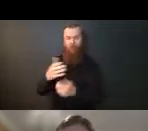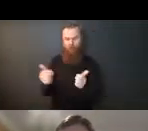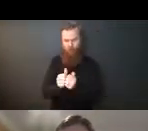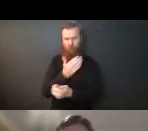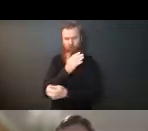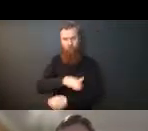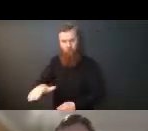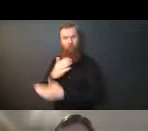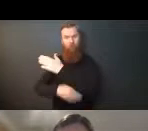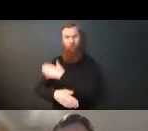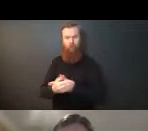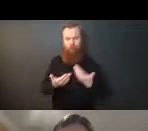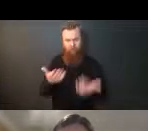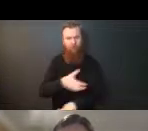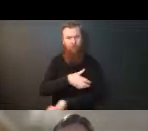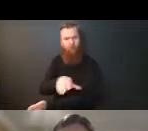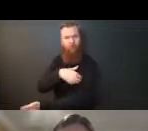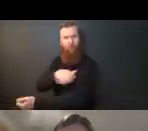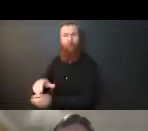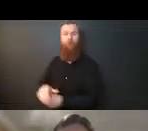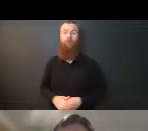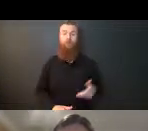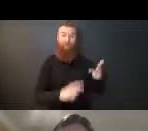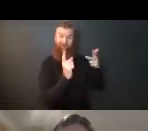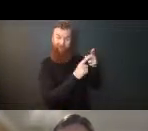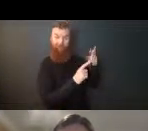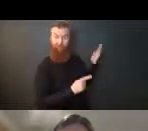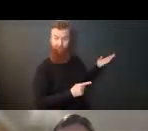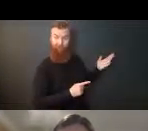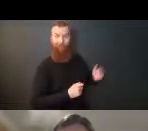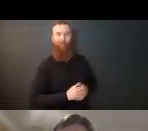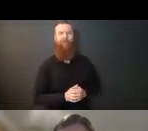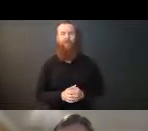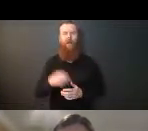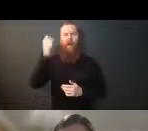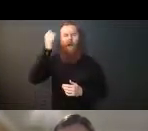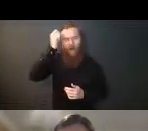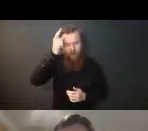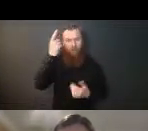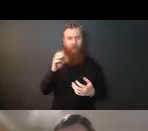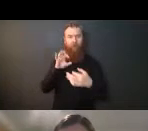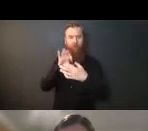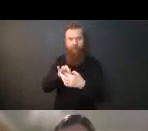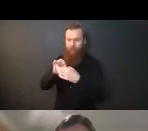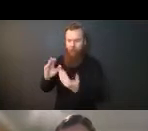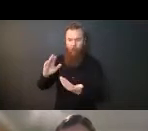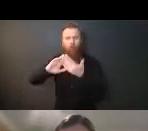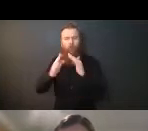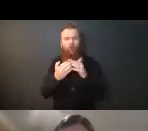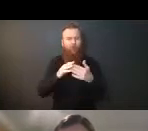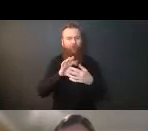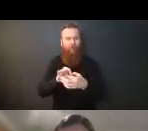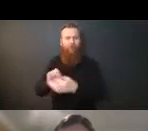is understanding and engaging communities. And this is really essential that we do this in a deliberate